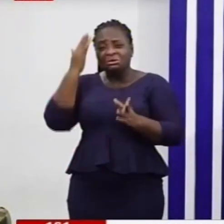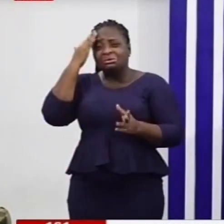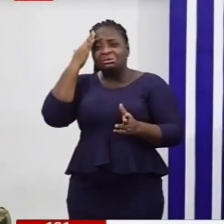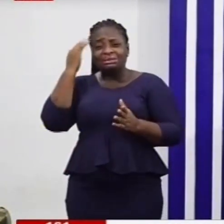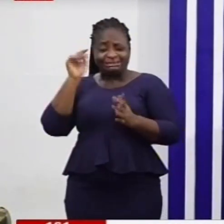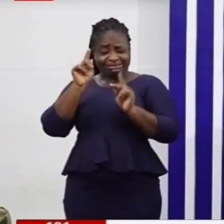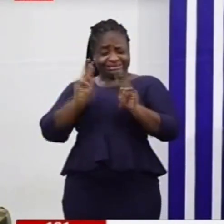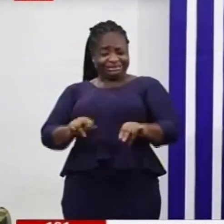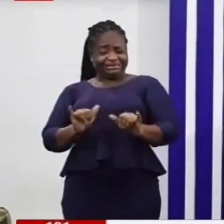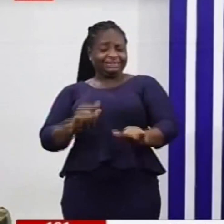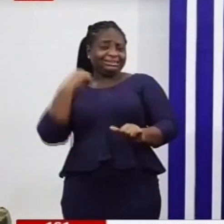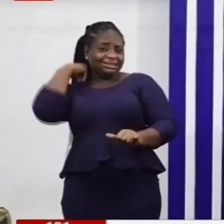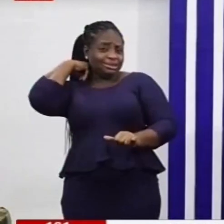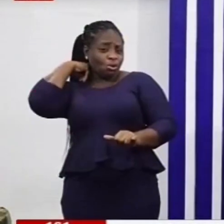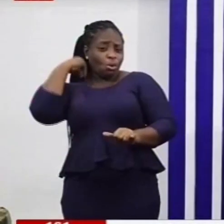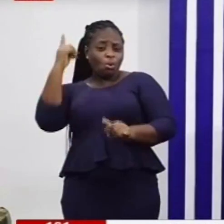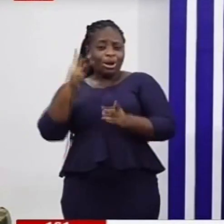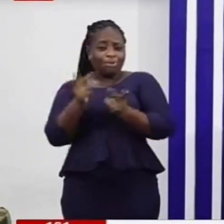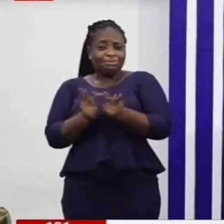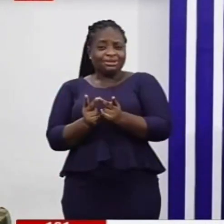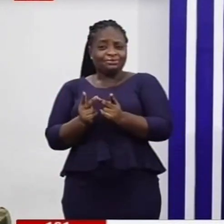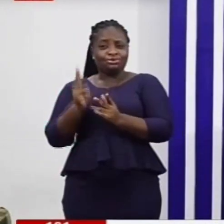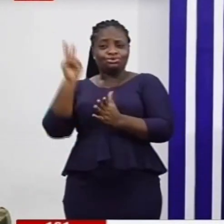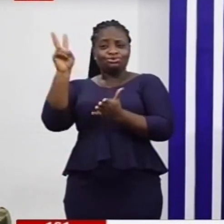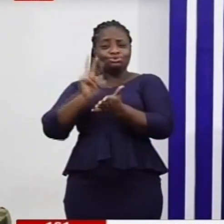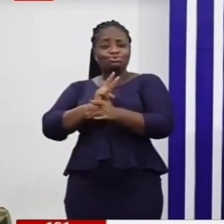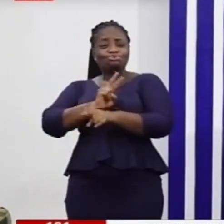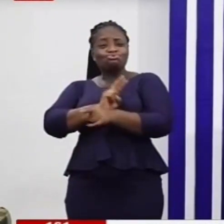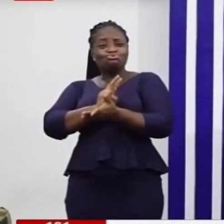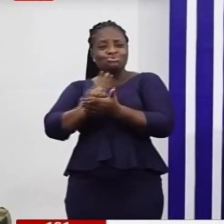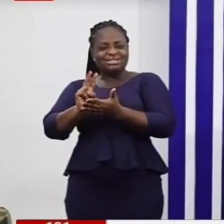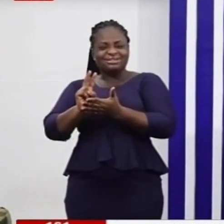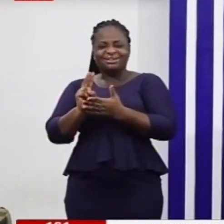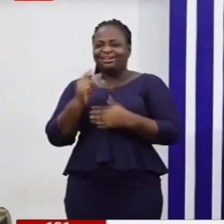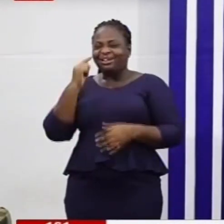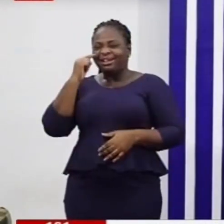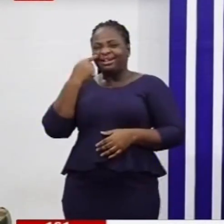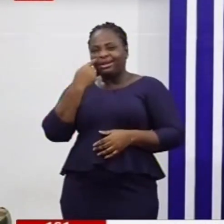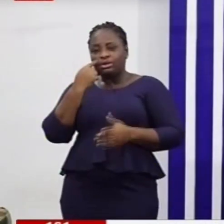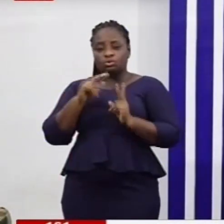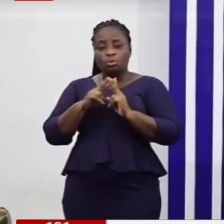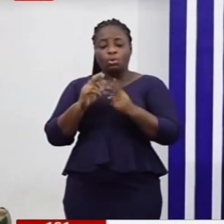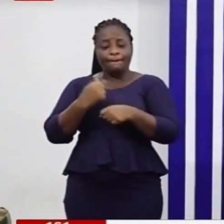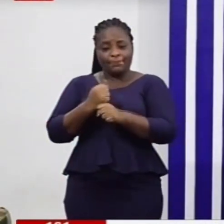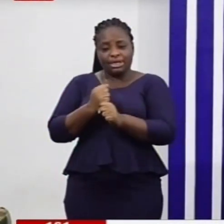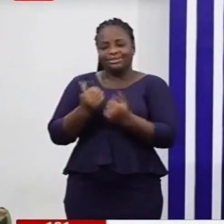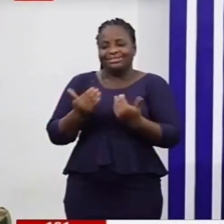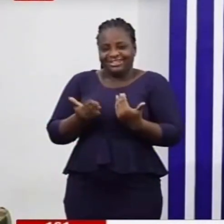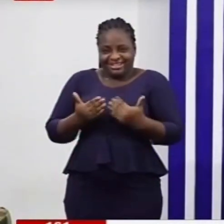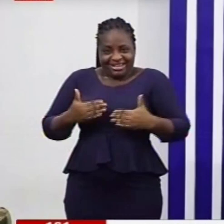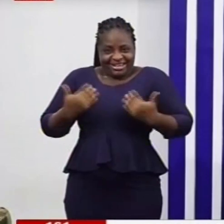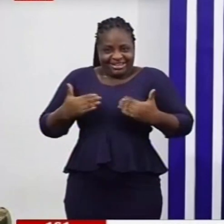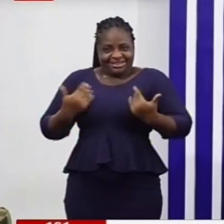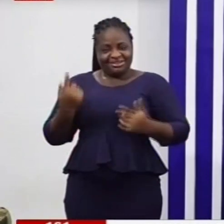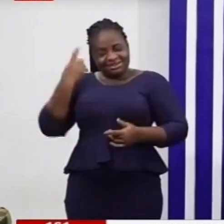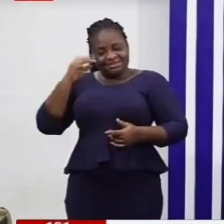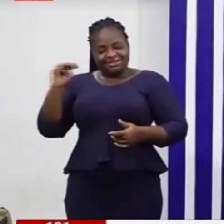at one place for 2 weeks is going to be a little boring. So we'll make it exciting for them. After that, we do the